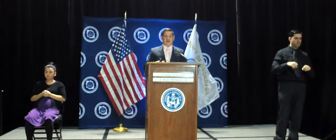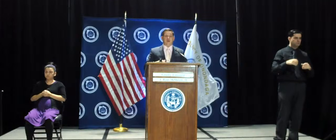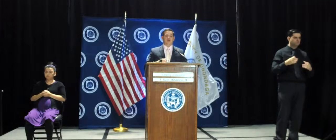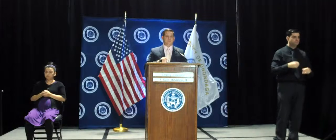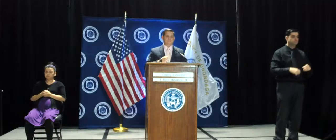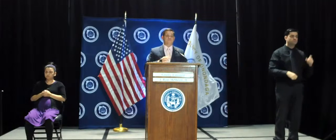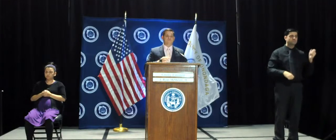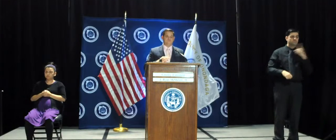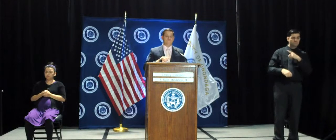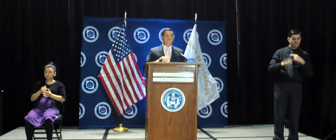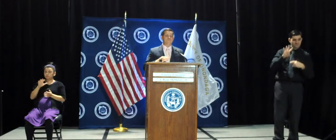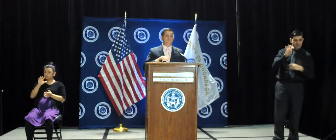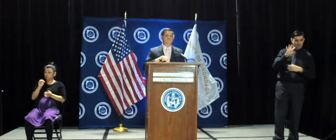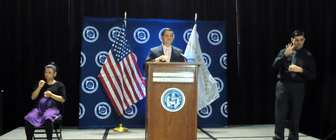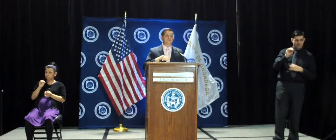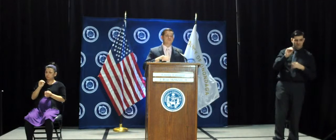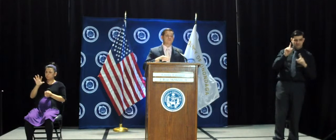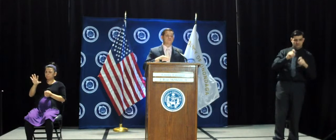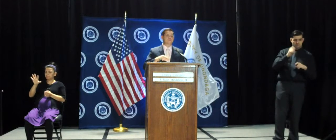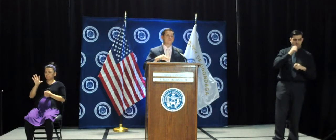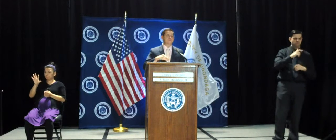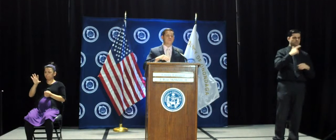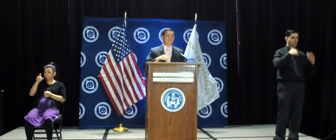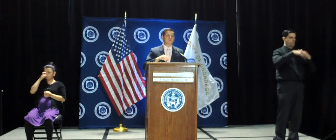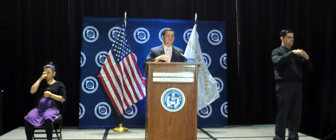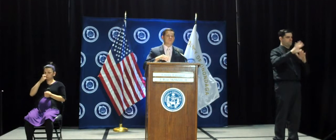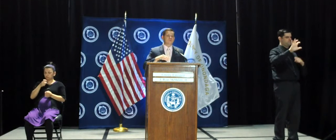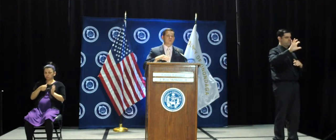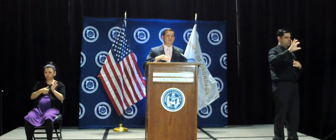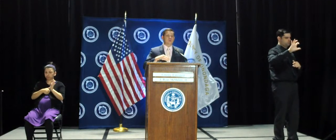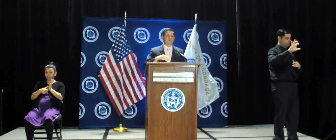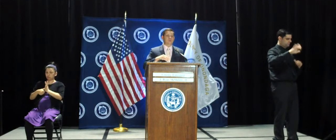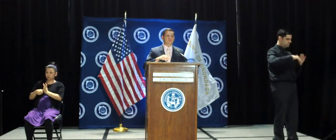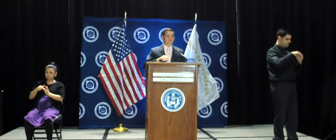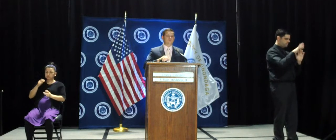Up to 500. Mm-hmm.